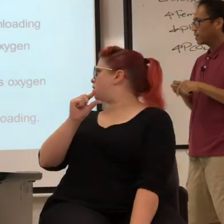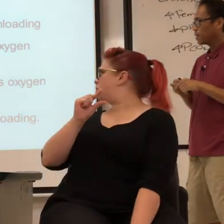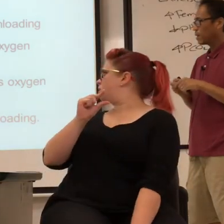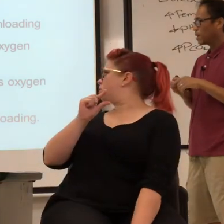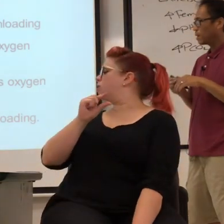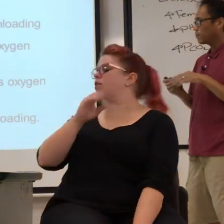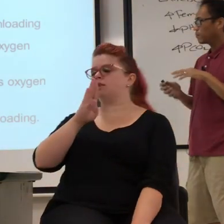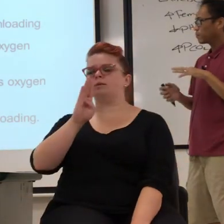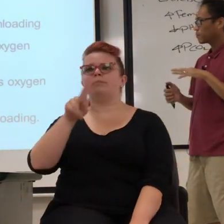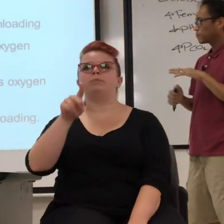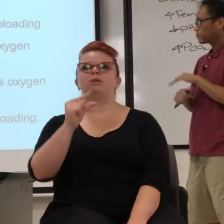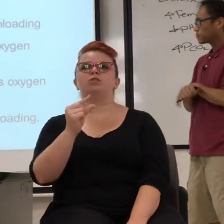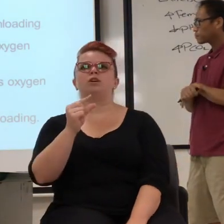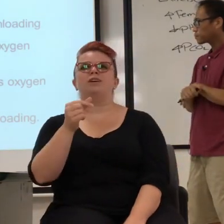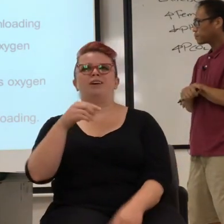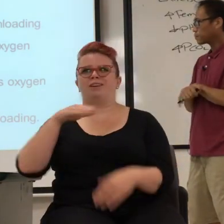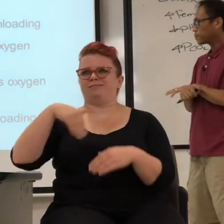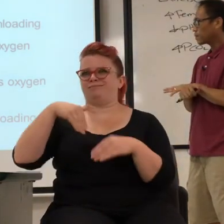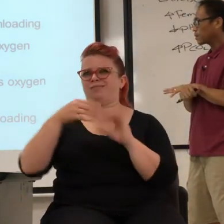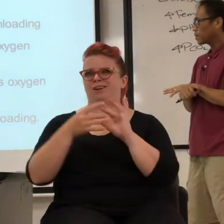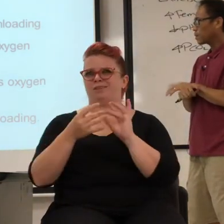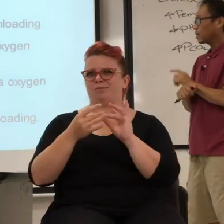yet.